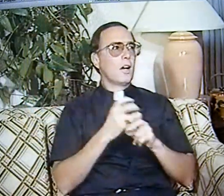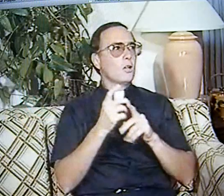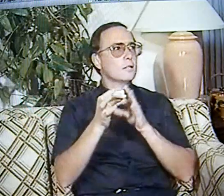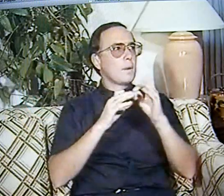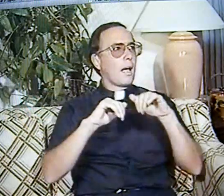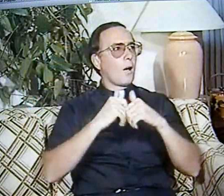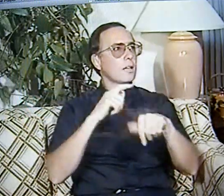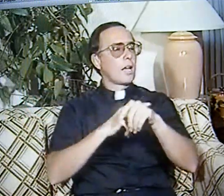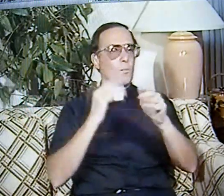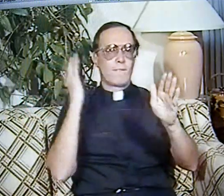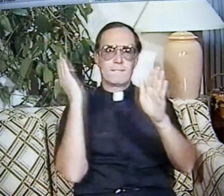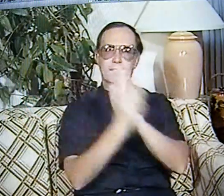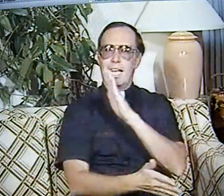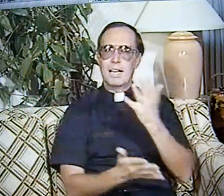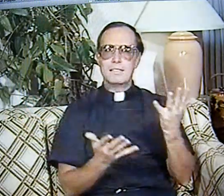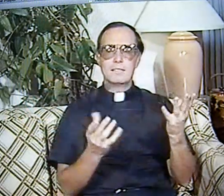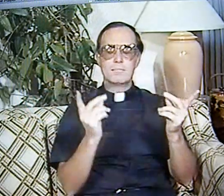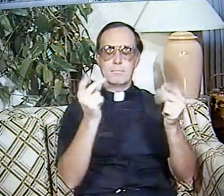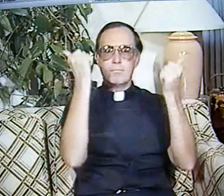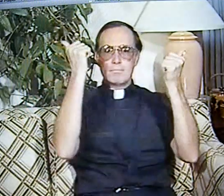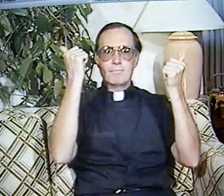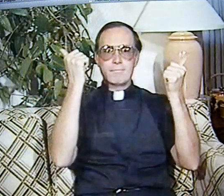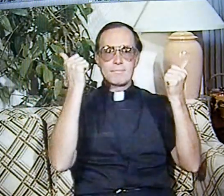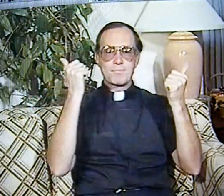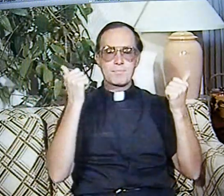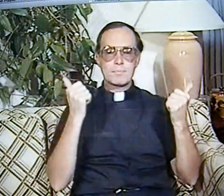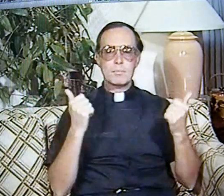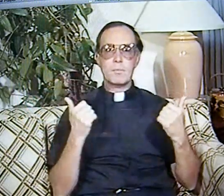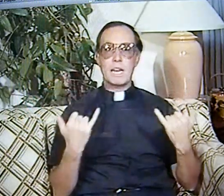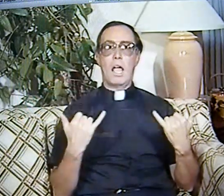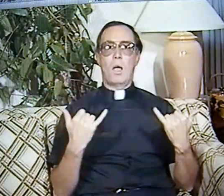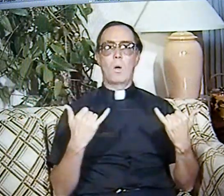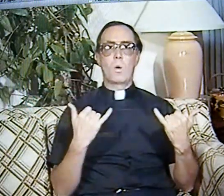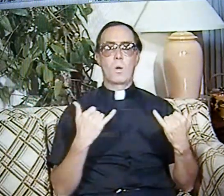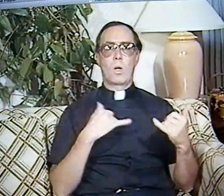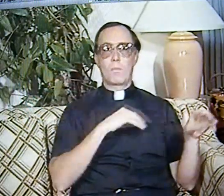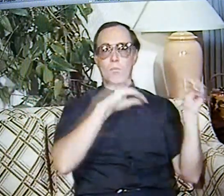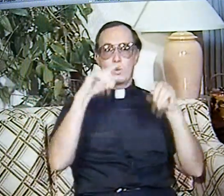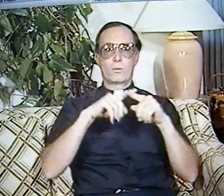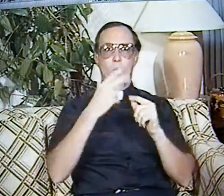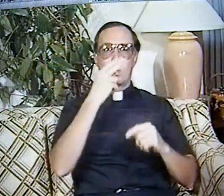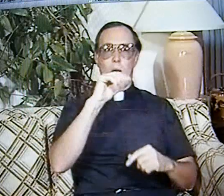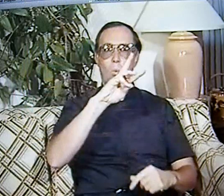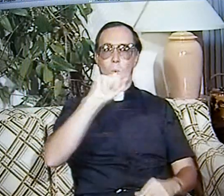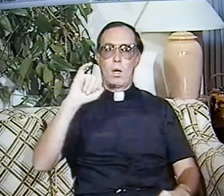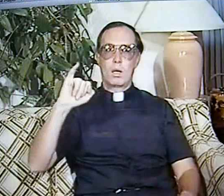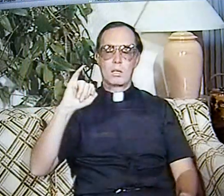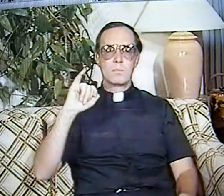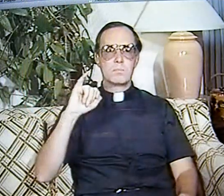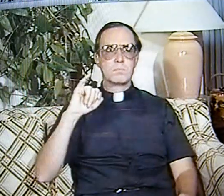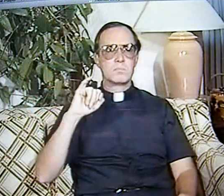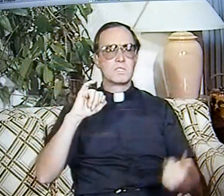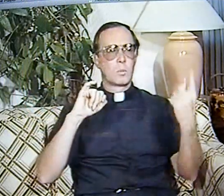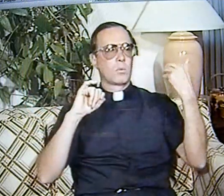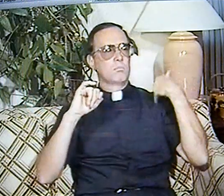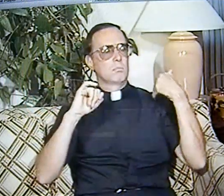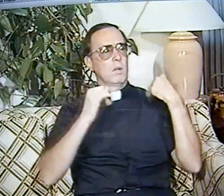I've been working as a priest, and it just goes by so fast. Now, I've moved to